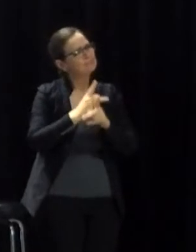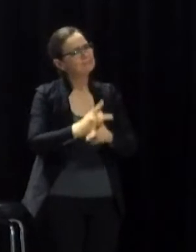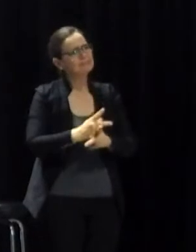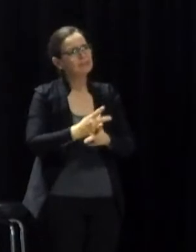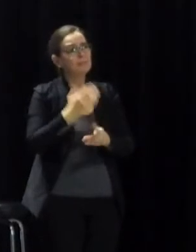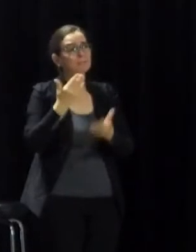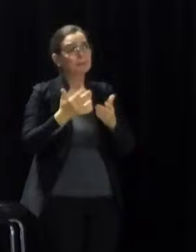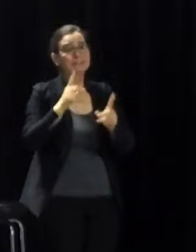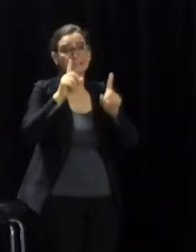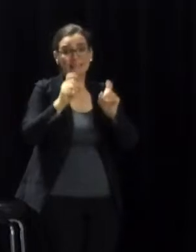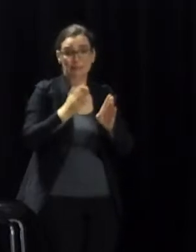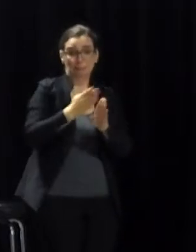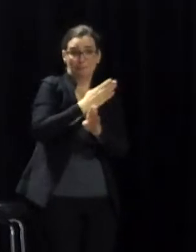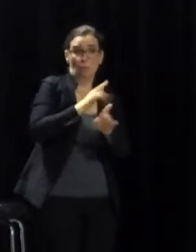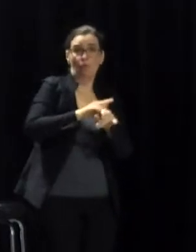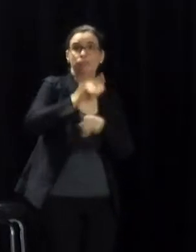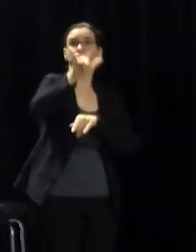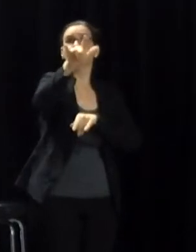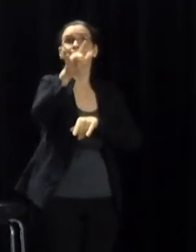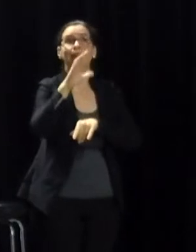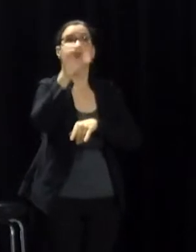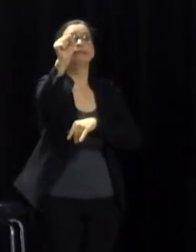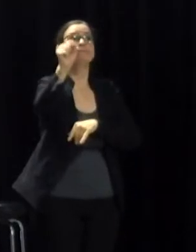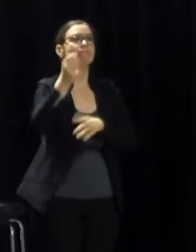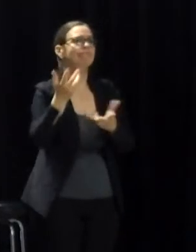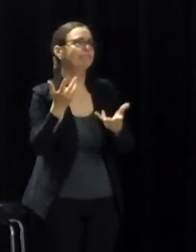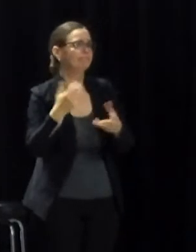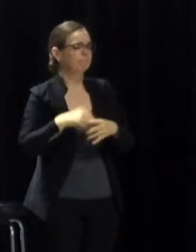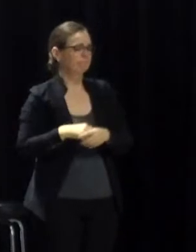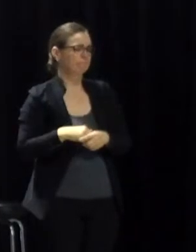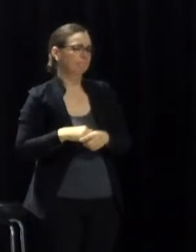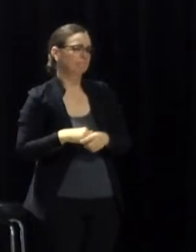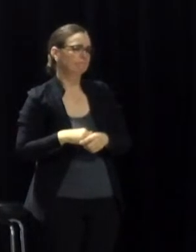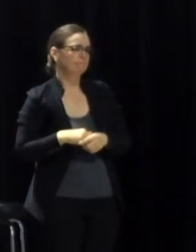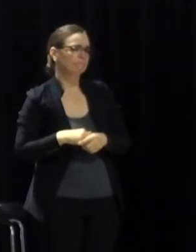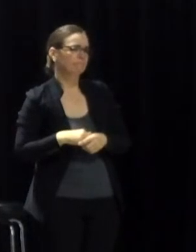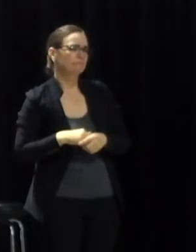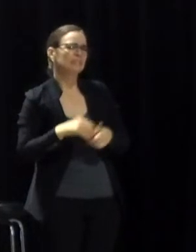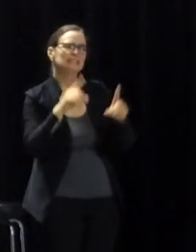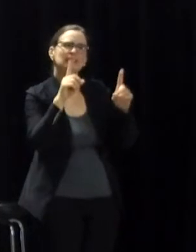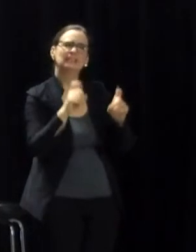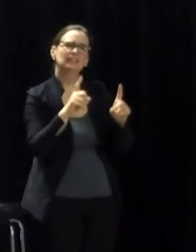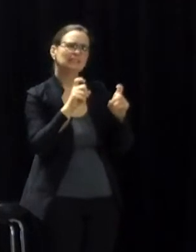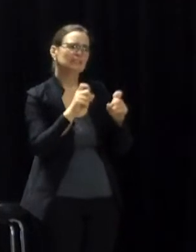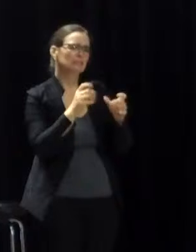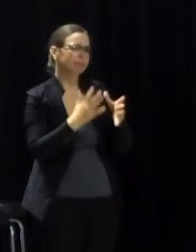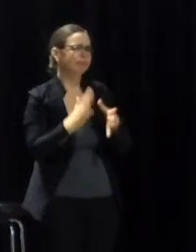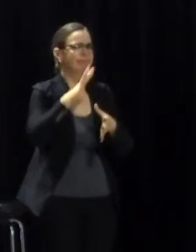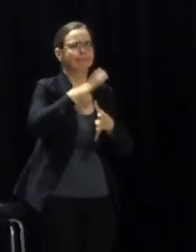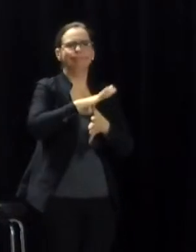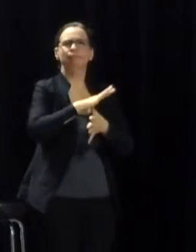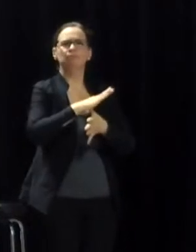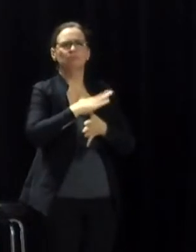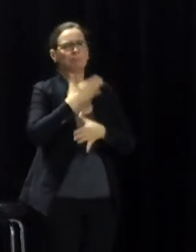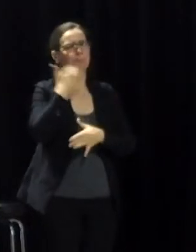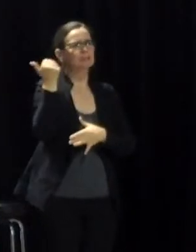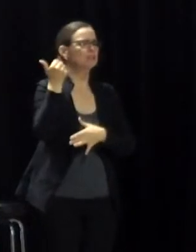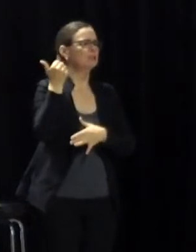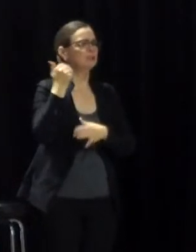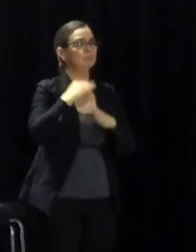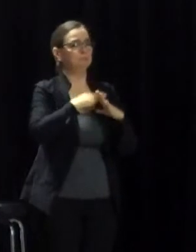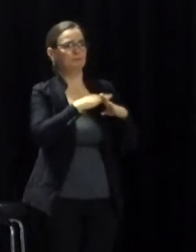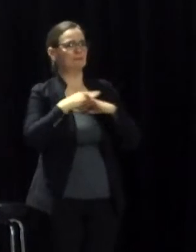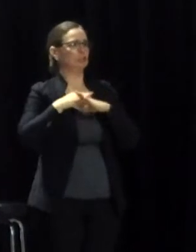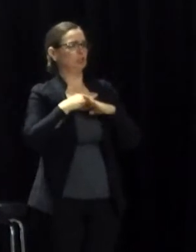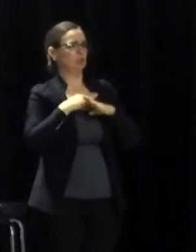tested. And certainly testing is a key. Again, your flu shot is another way to help preserve the medical infrastructure